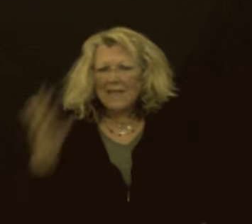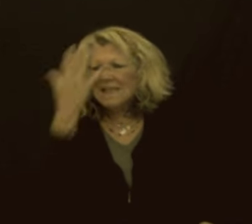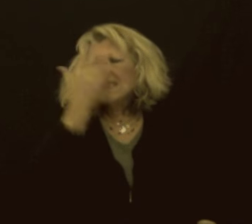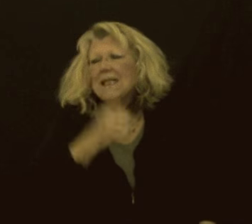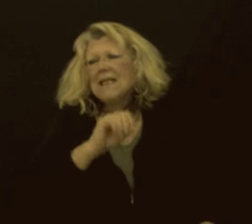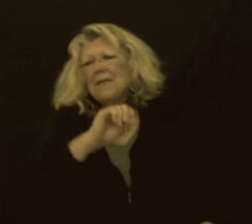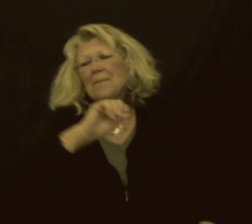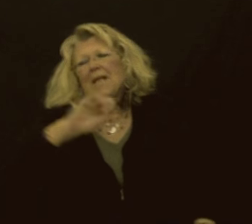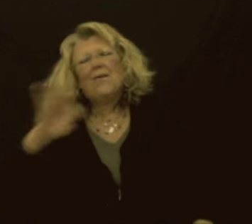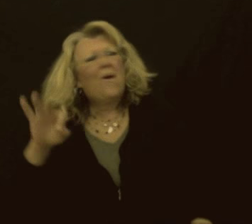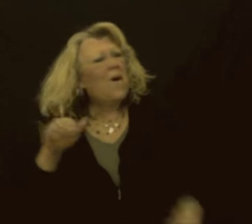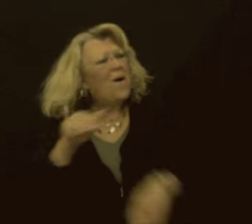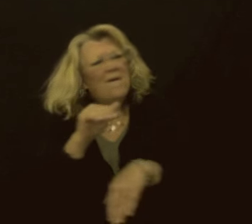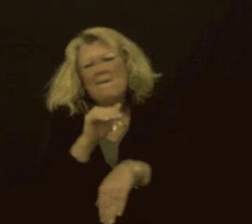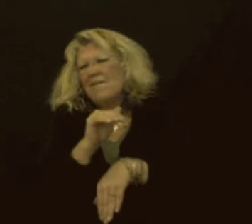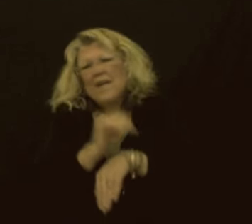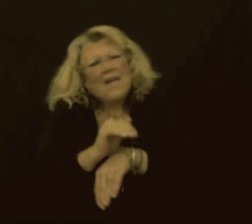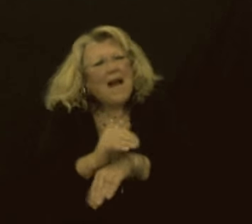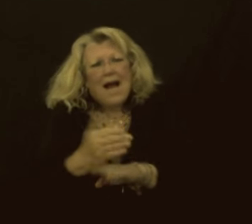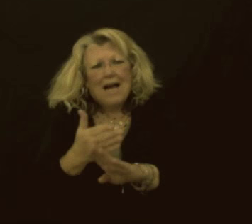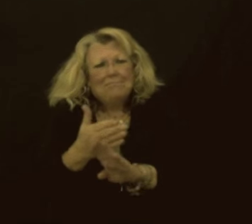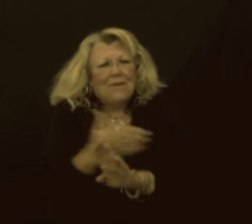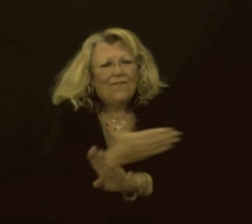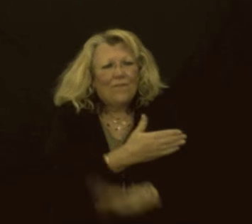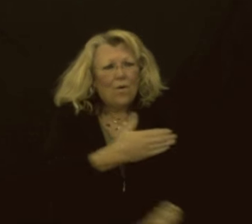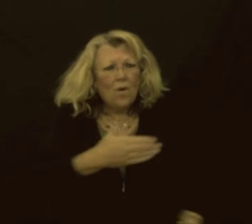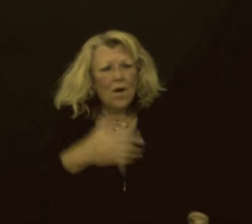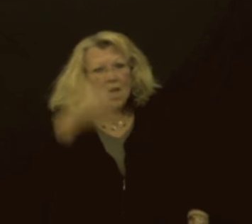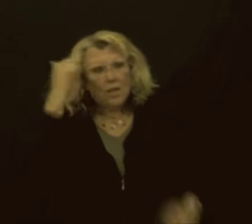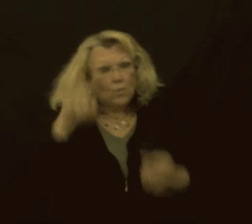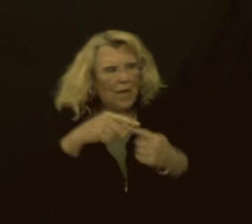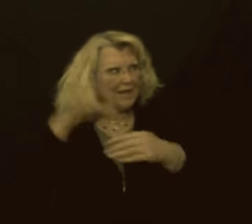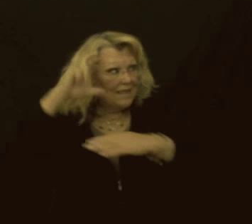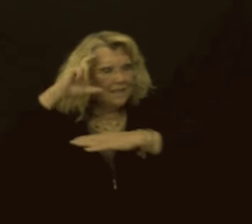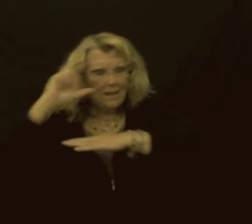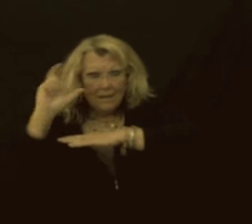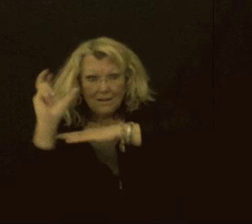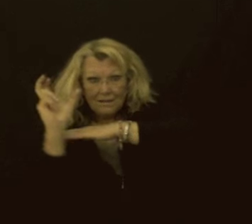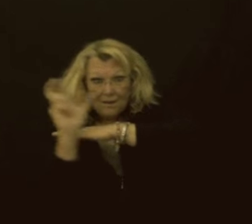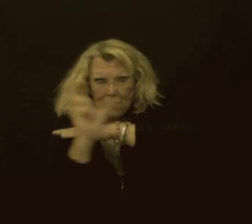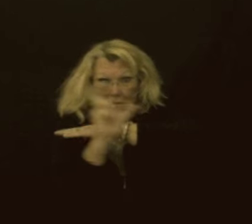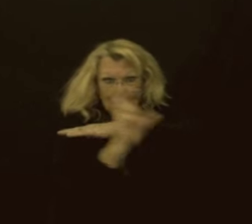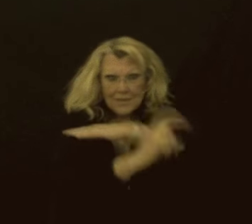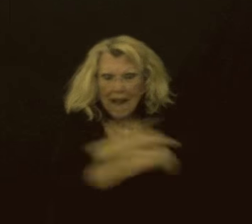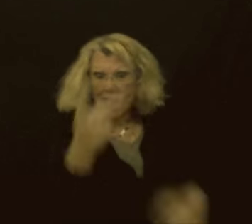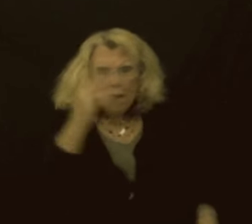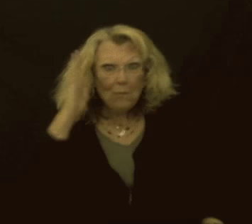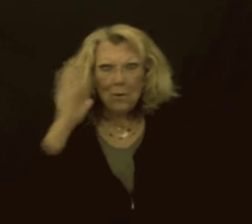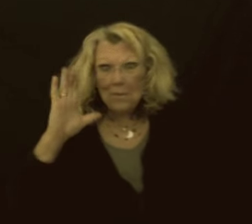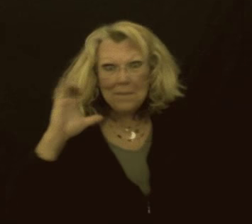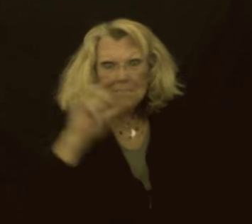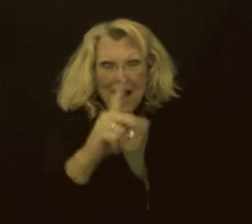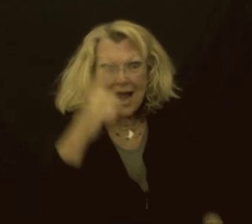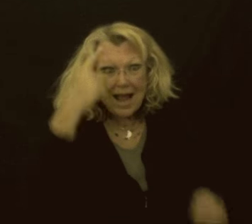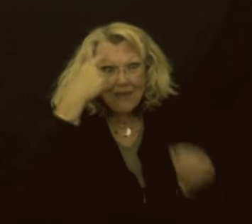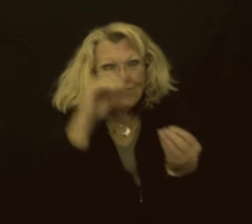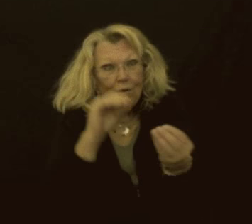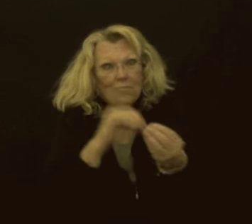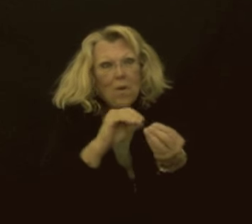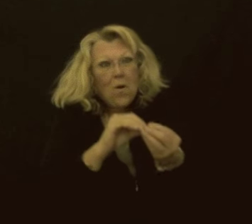and sleeping off the night before. 'Cause when the sun goes down, we'll be back for more.